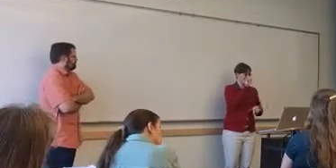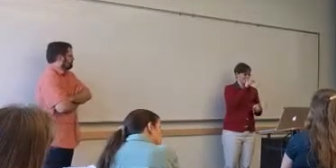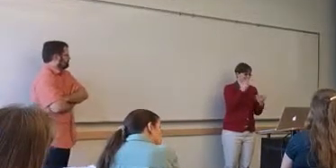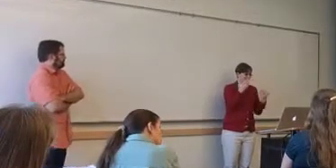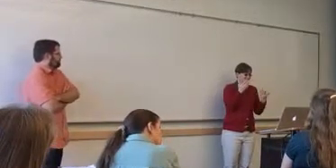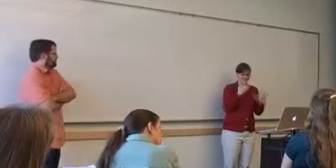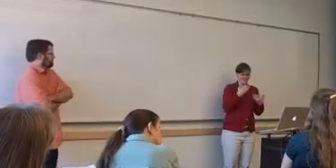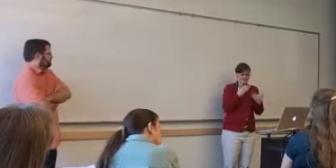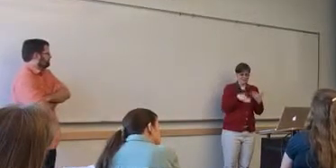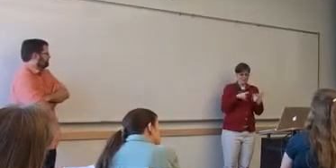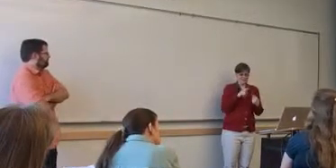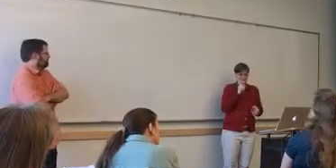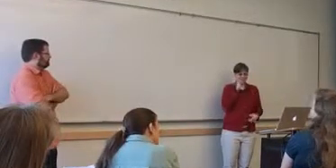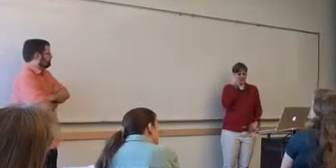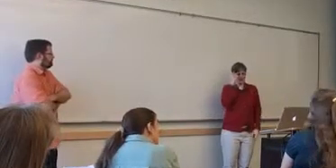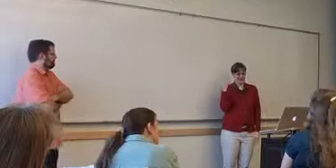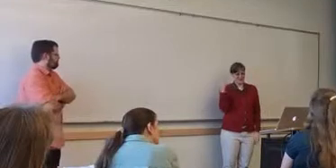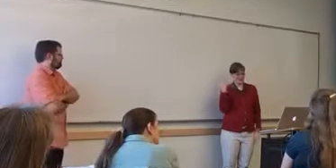really hard. Like my children,